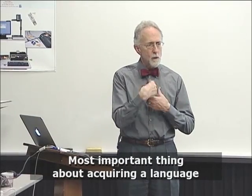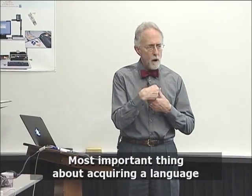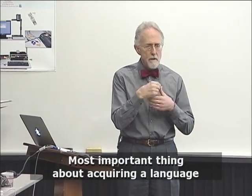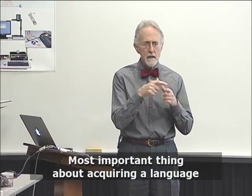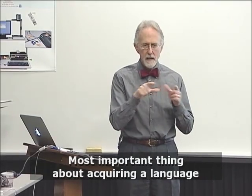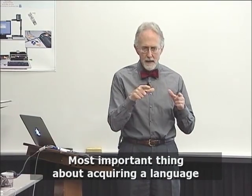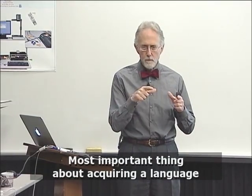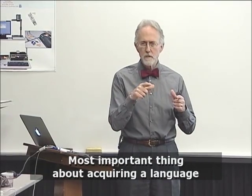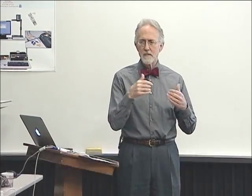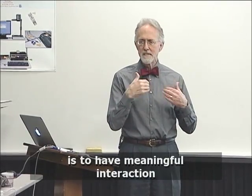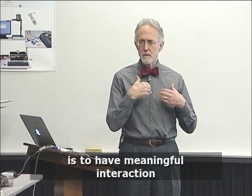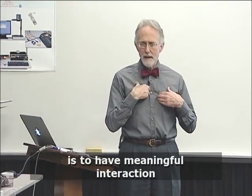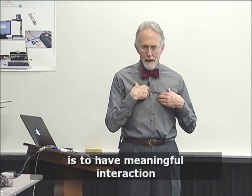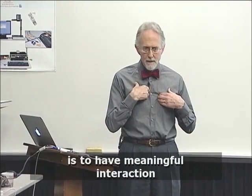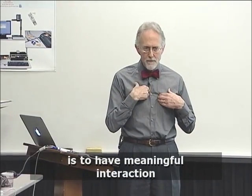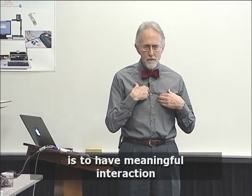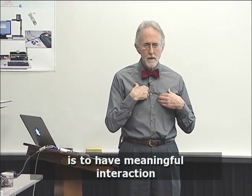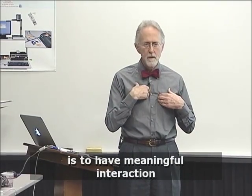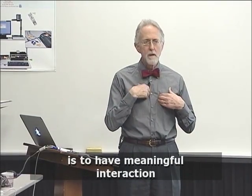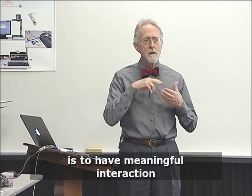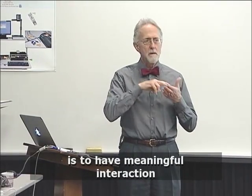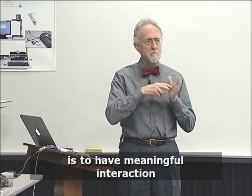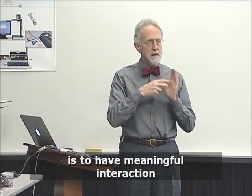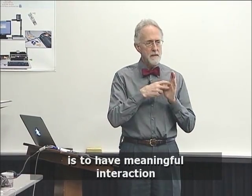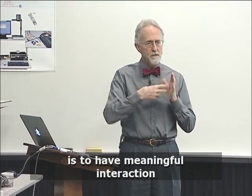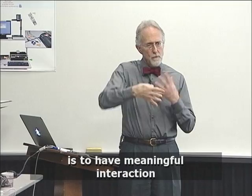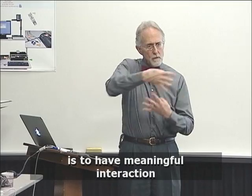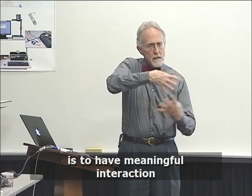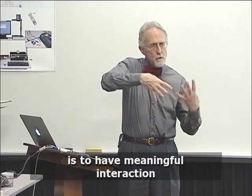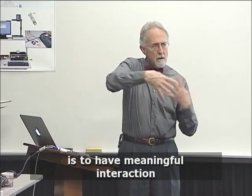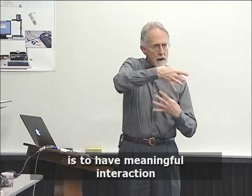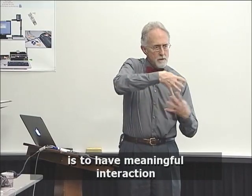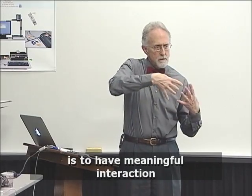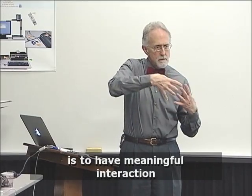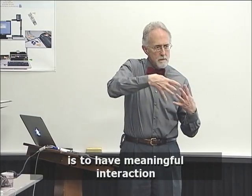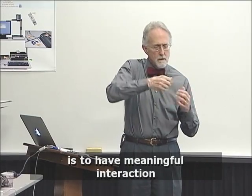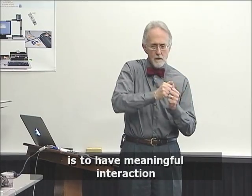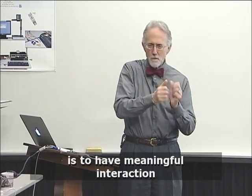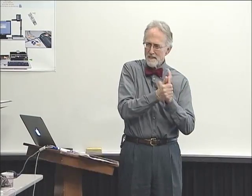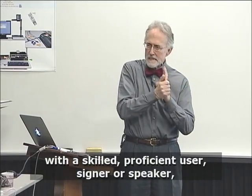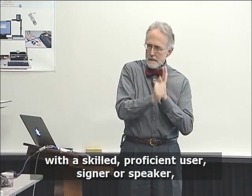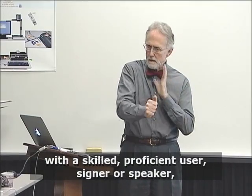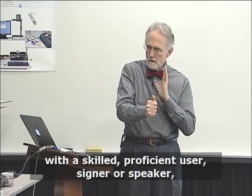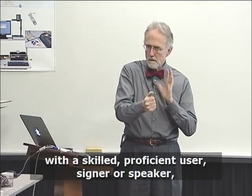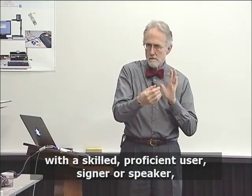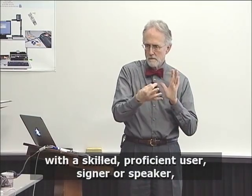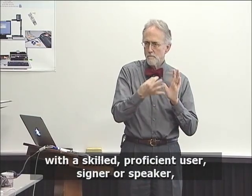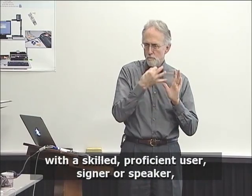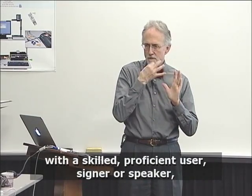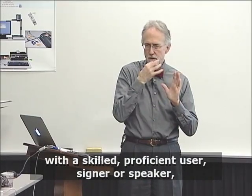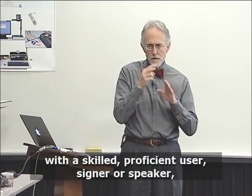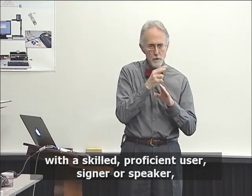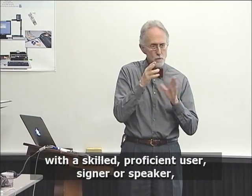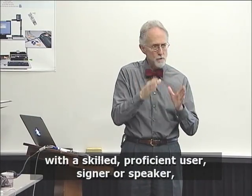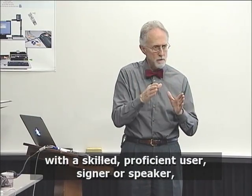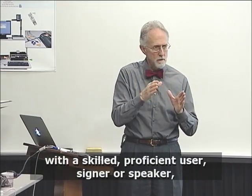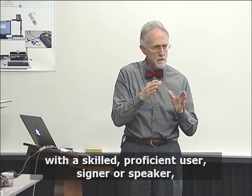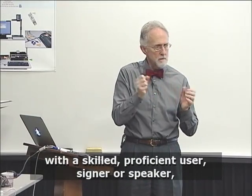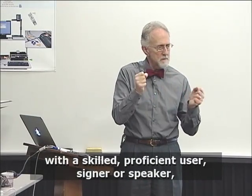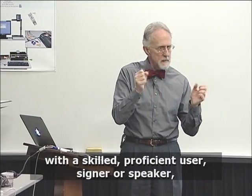acquiring a language is to have meaningful interaction with a skilled, proficient user, signer